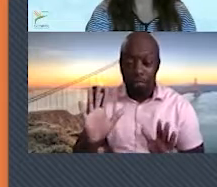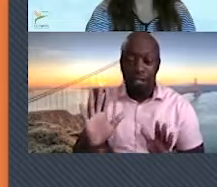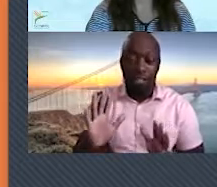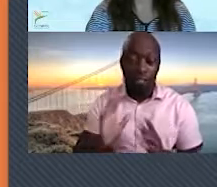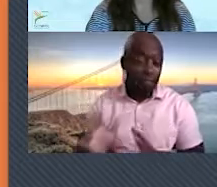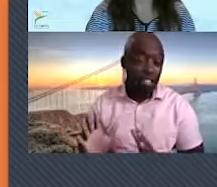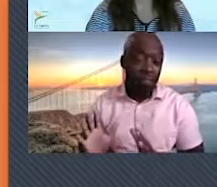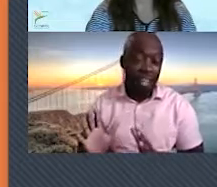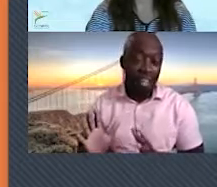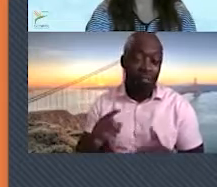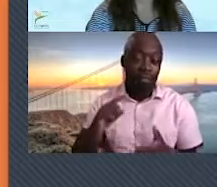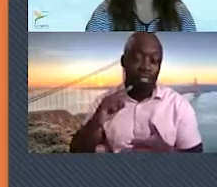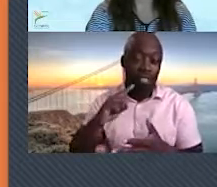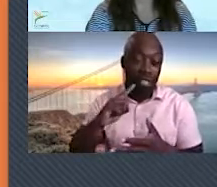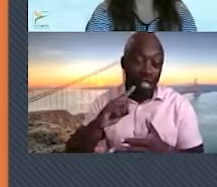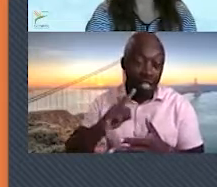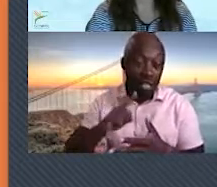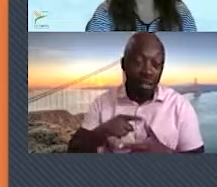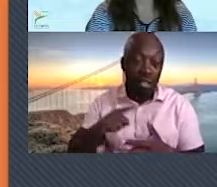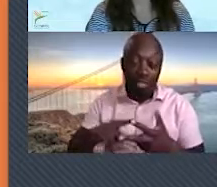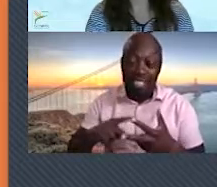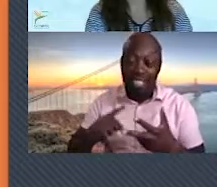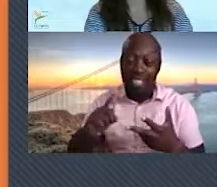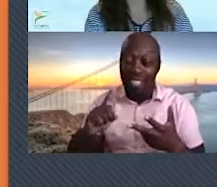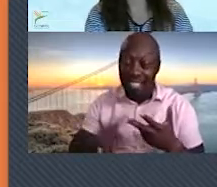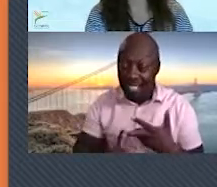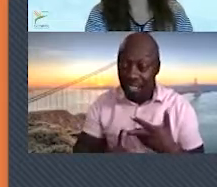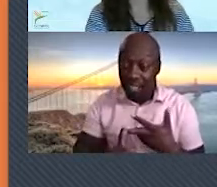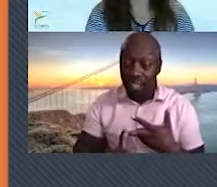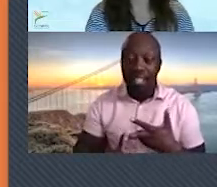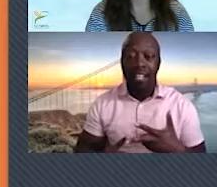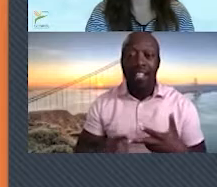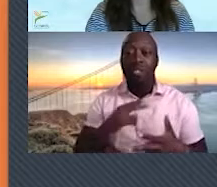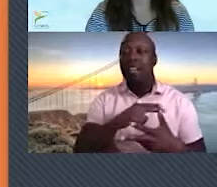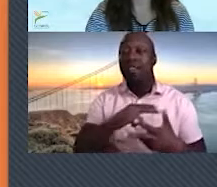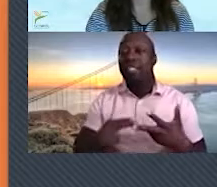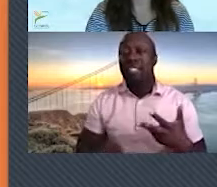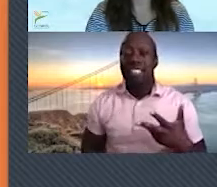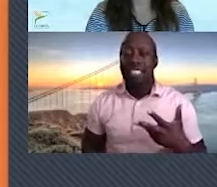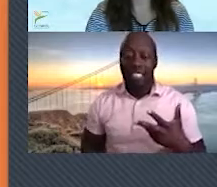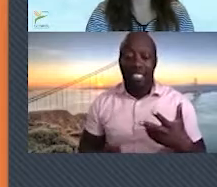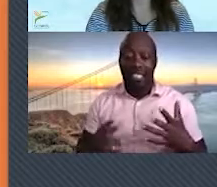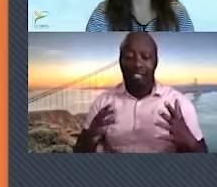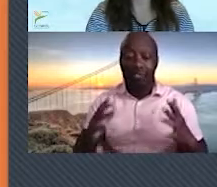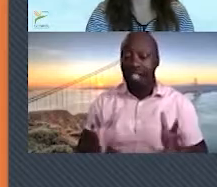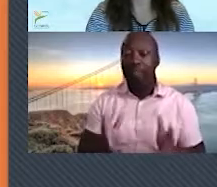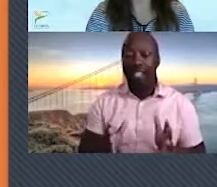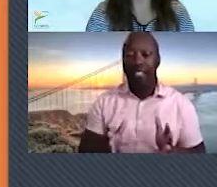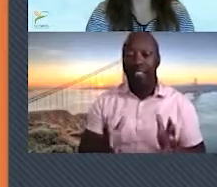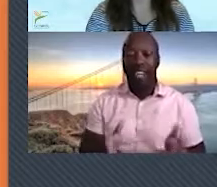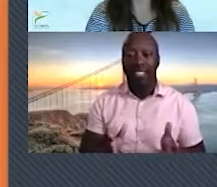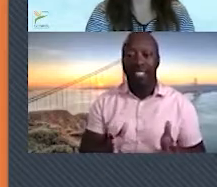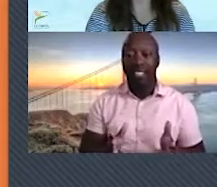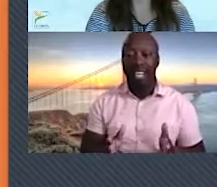know about the first 5, which is talk, read, and sing. We definitely